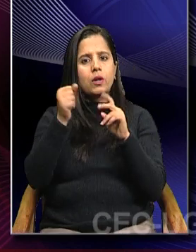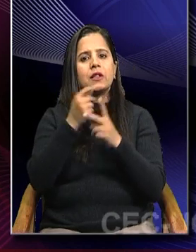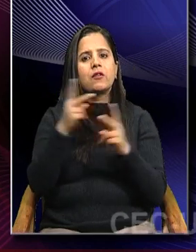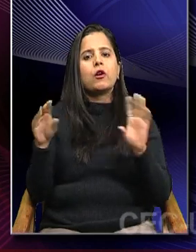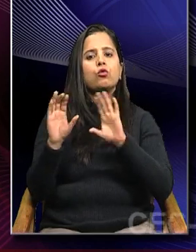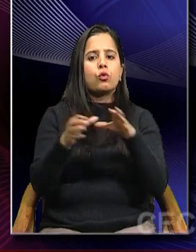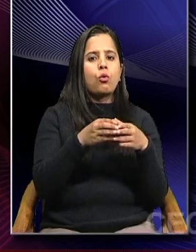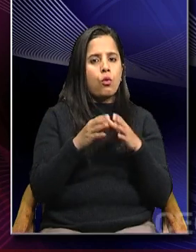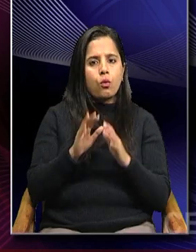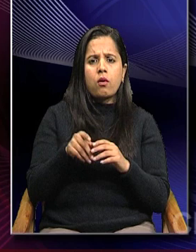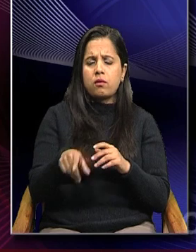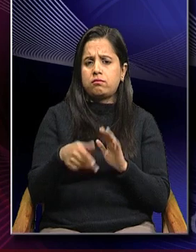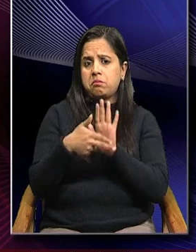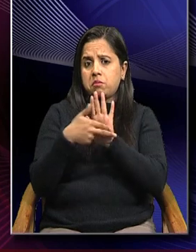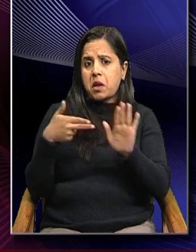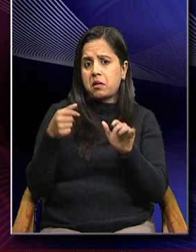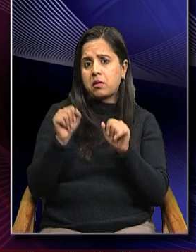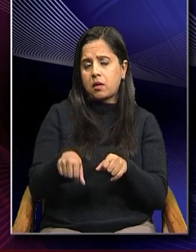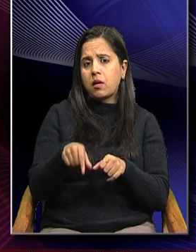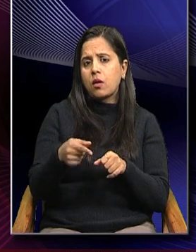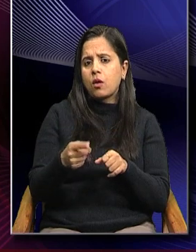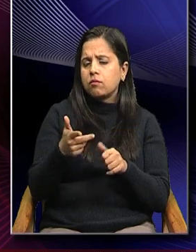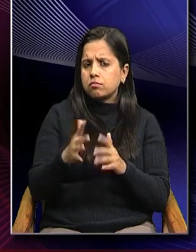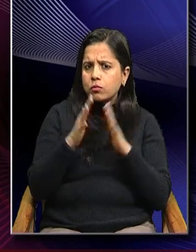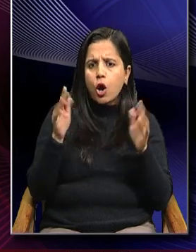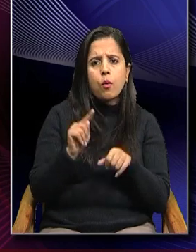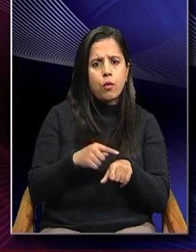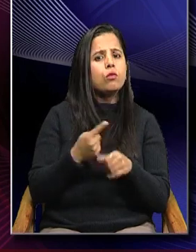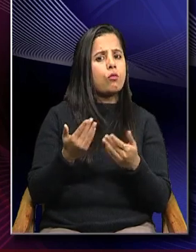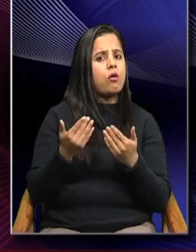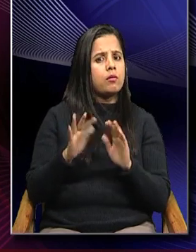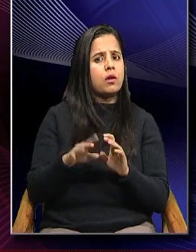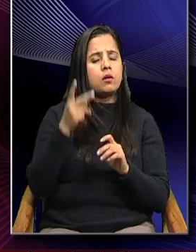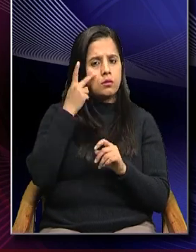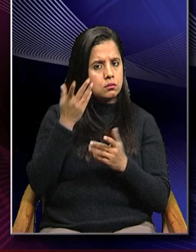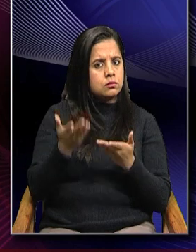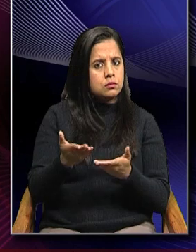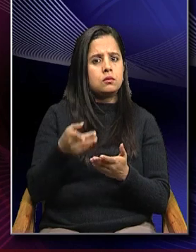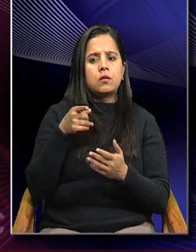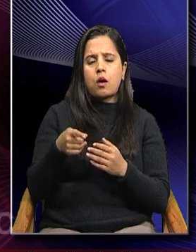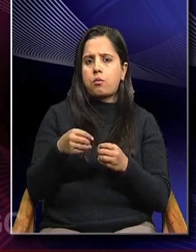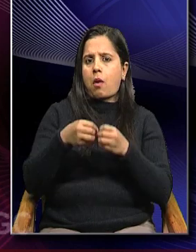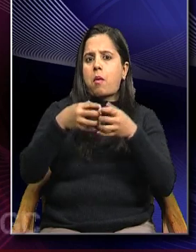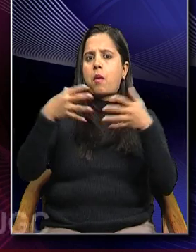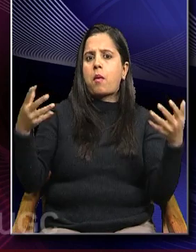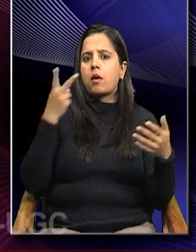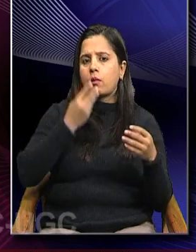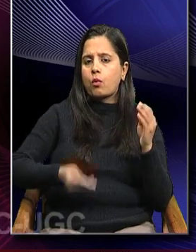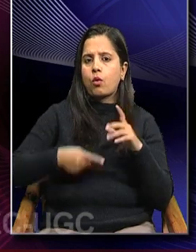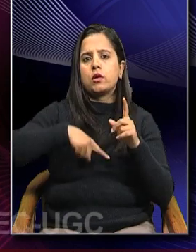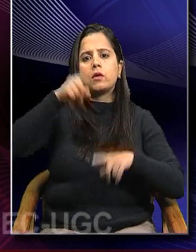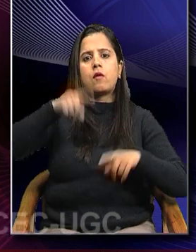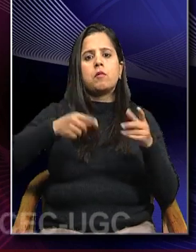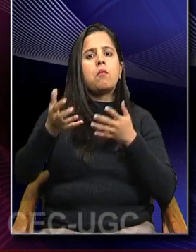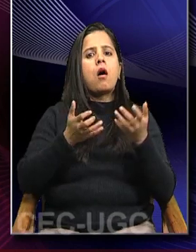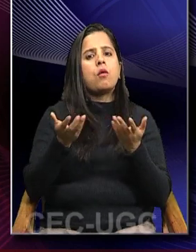groups, brands can find the immense opportunities in this rapidly evolving and diverse market of